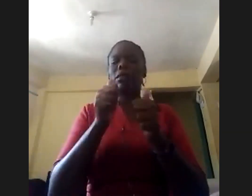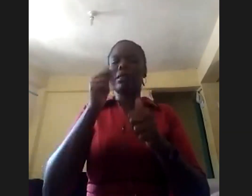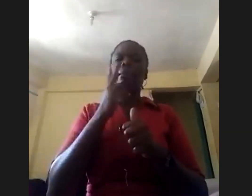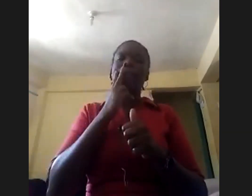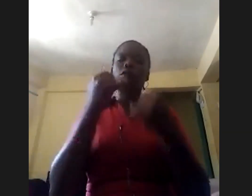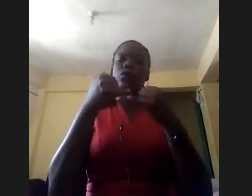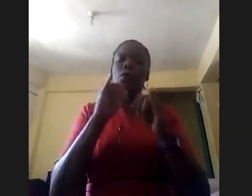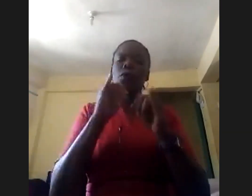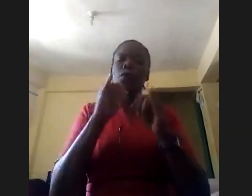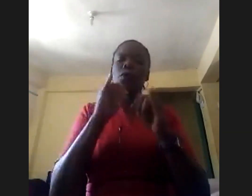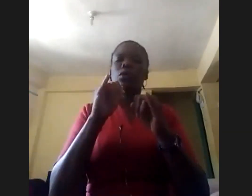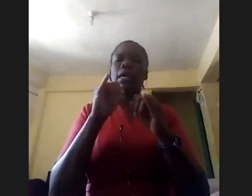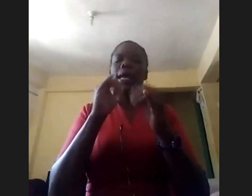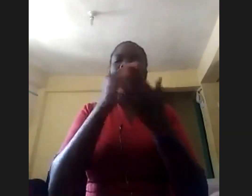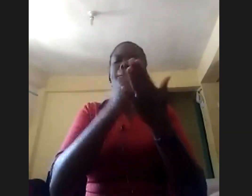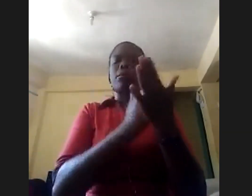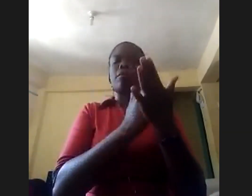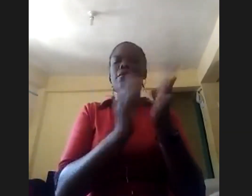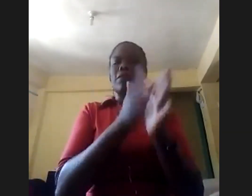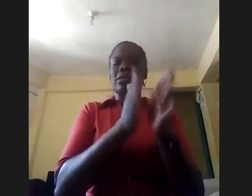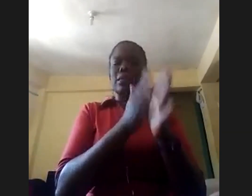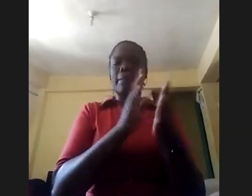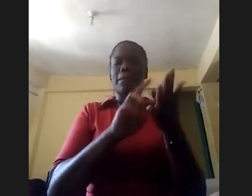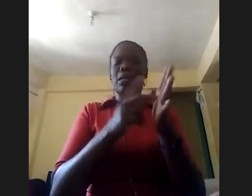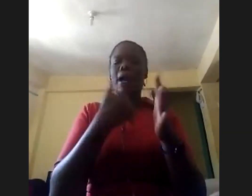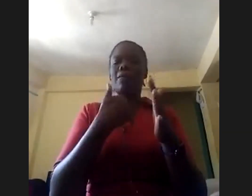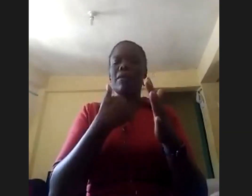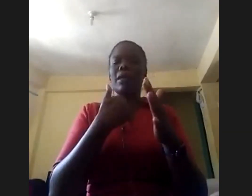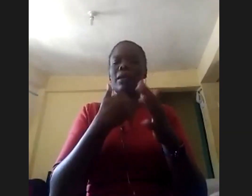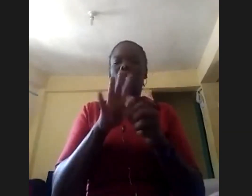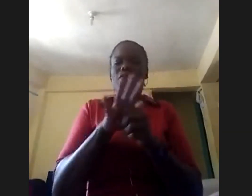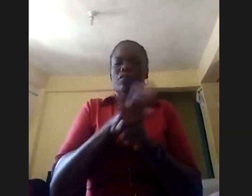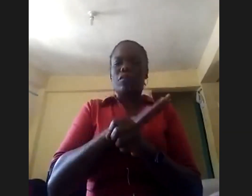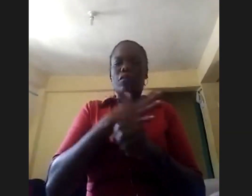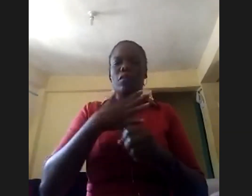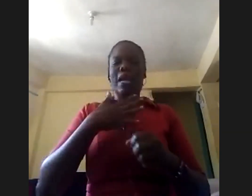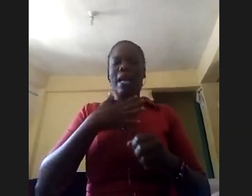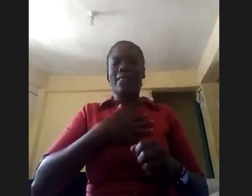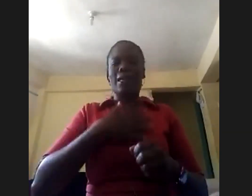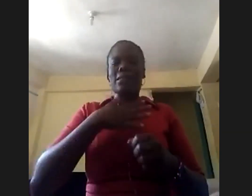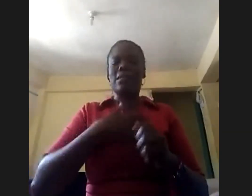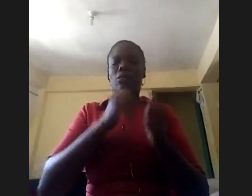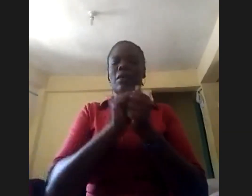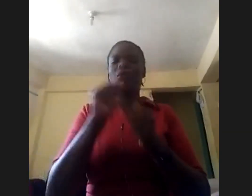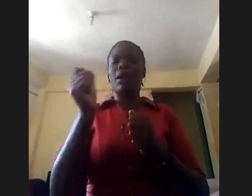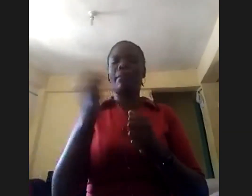faster. Yeah, issues of having a congested chest, within a month, you just feel you're opening up. But the